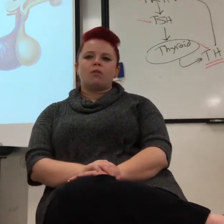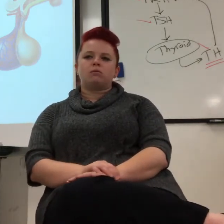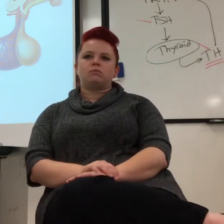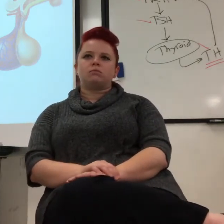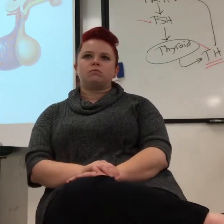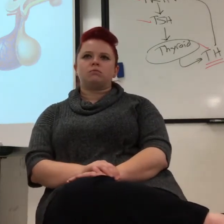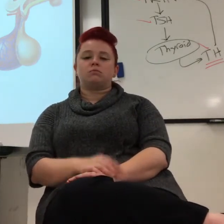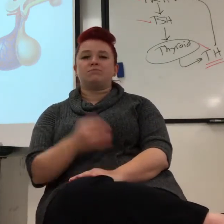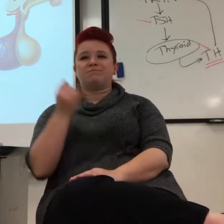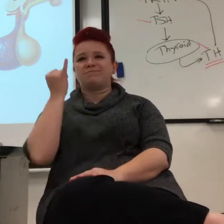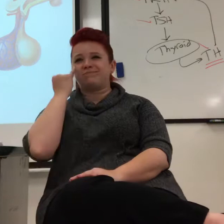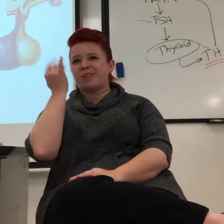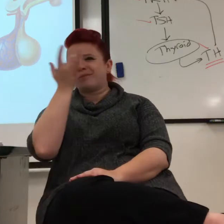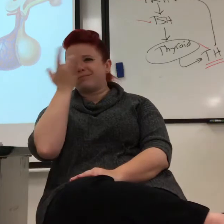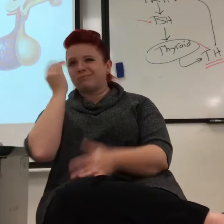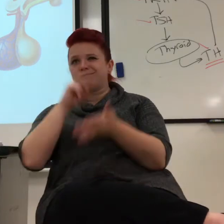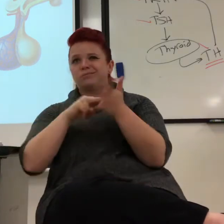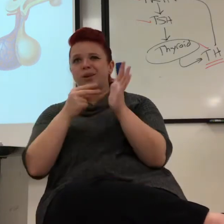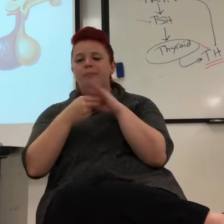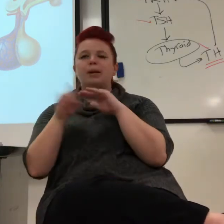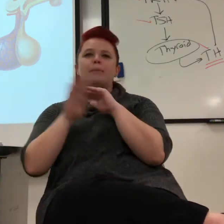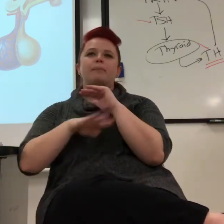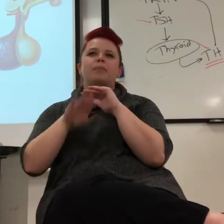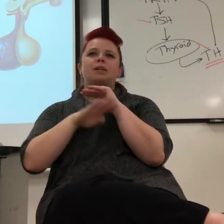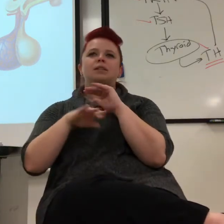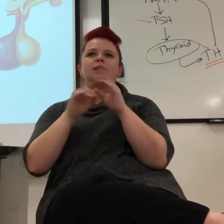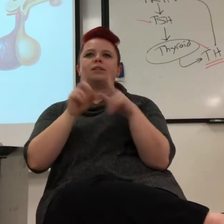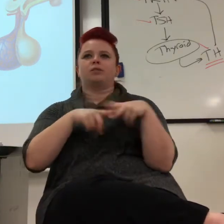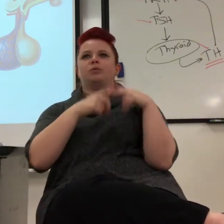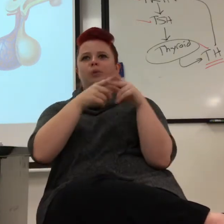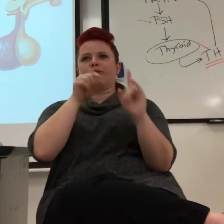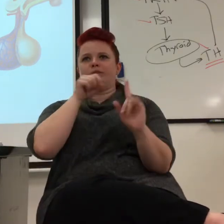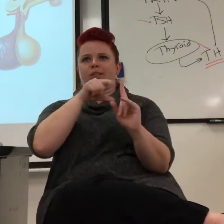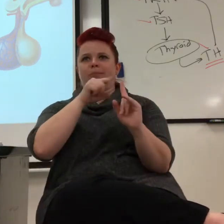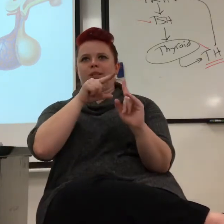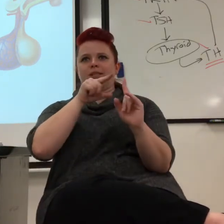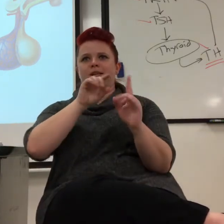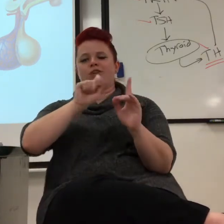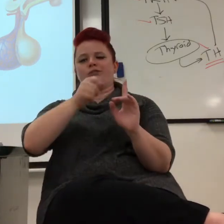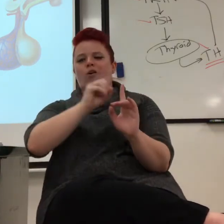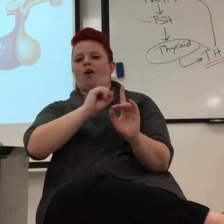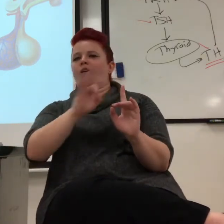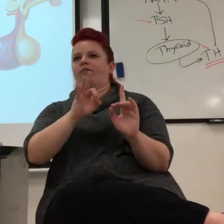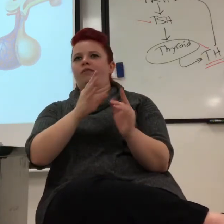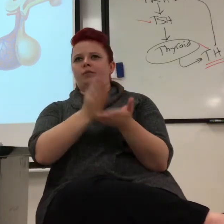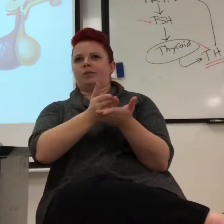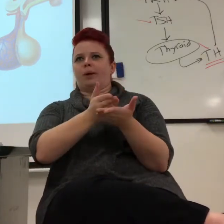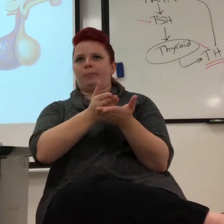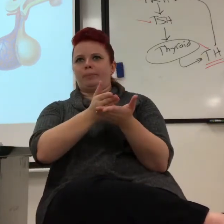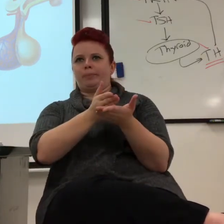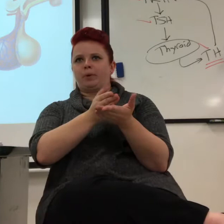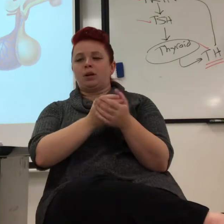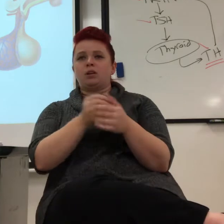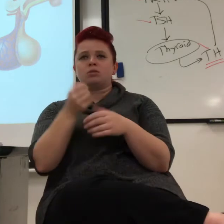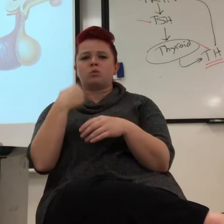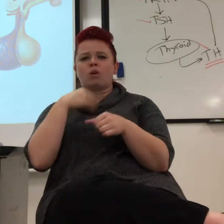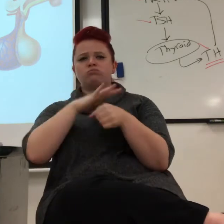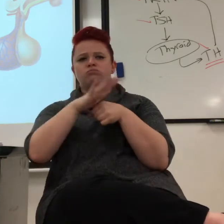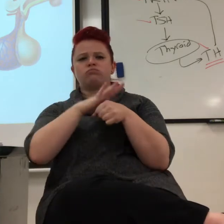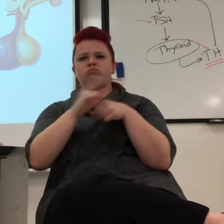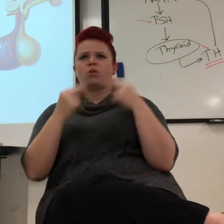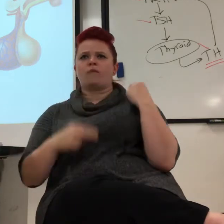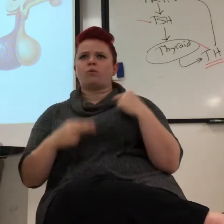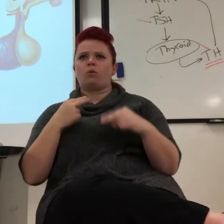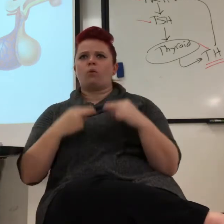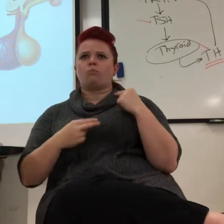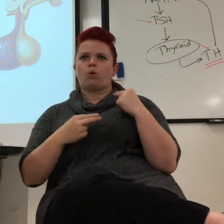If you forgot what that means, basically you're turning off the original stimulus. So elevated levels of thyroid hormone, you got enough, turn